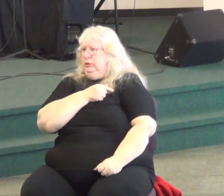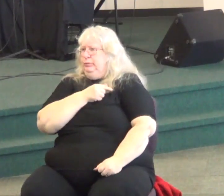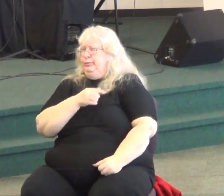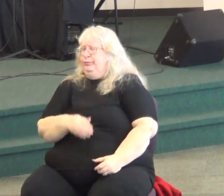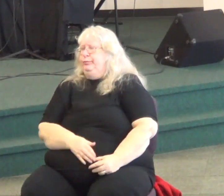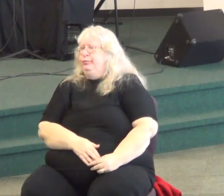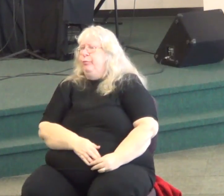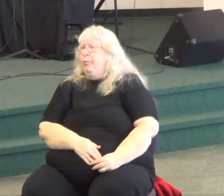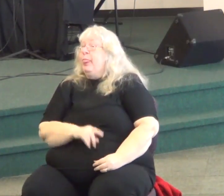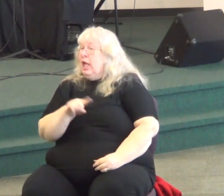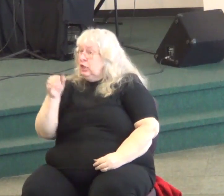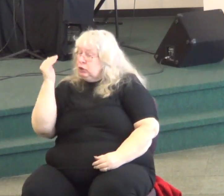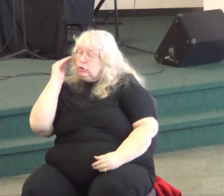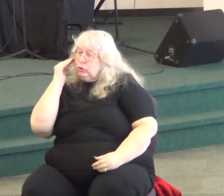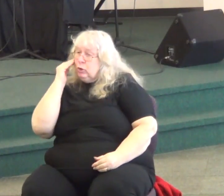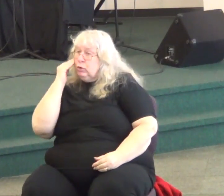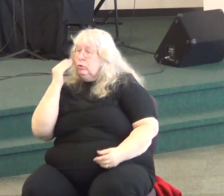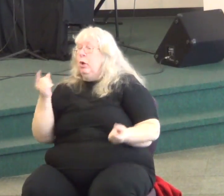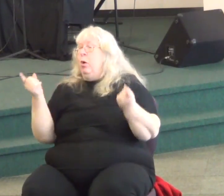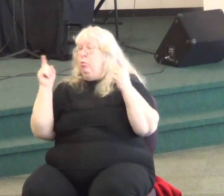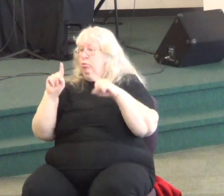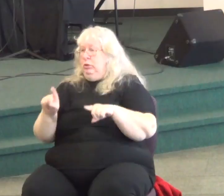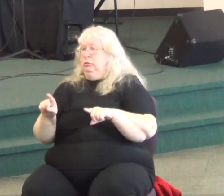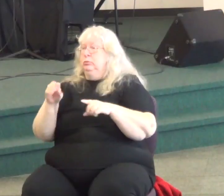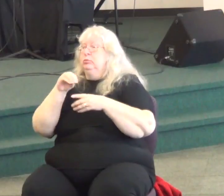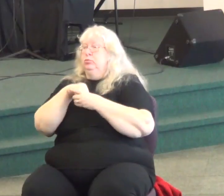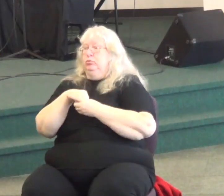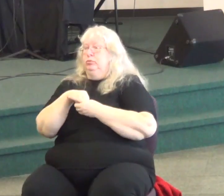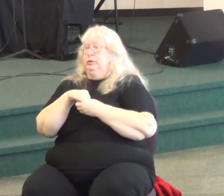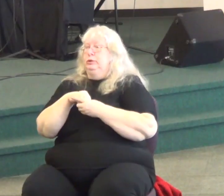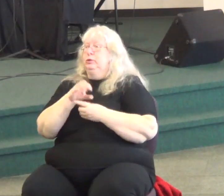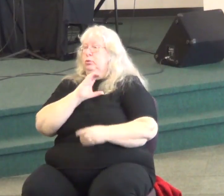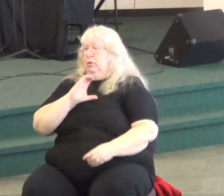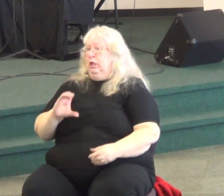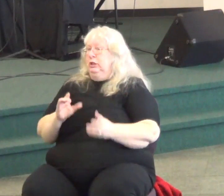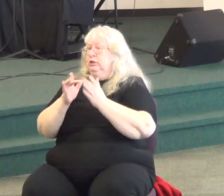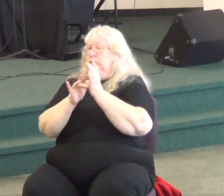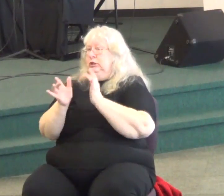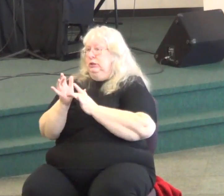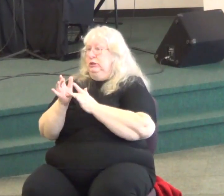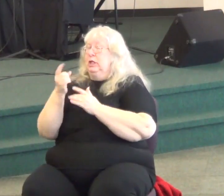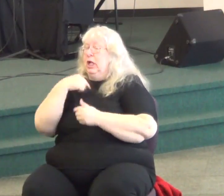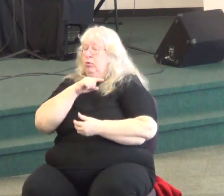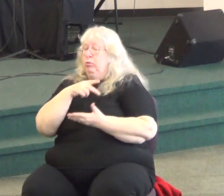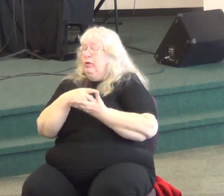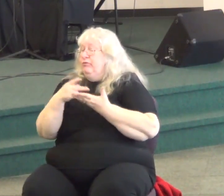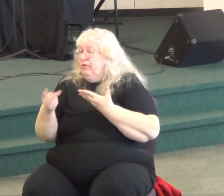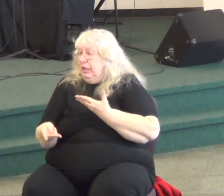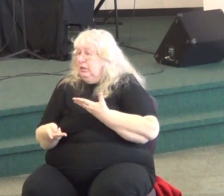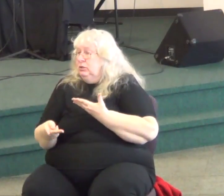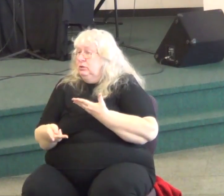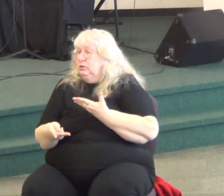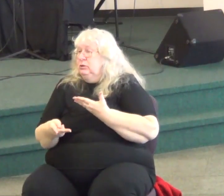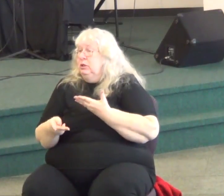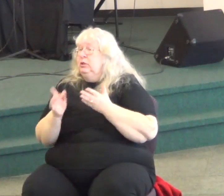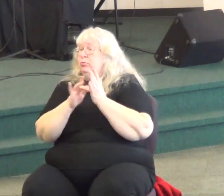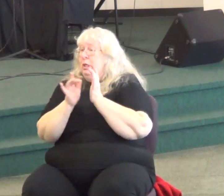And you know what? When we're in Christ Jesus and we slip and fall, Scripture says in Romans 8:1, there's now